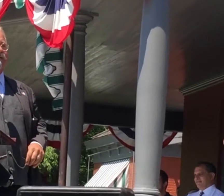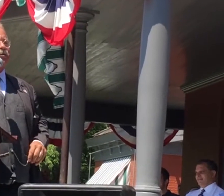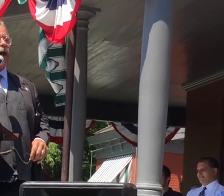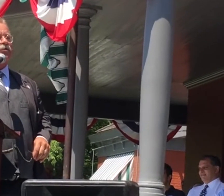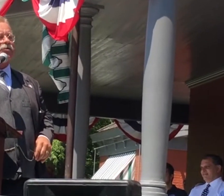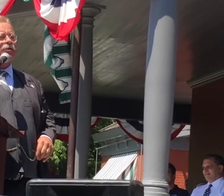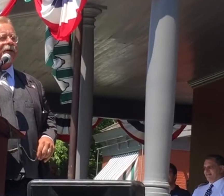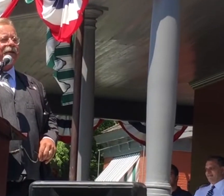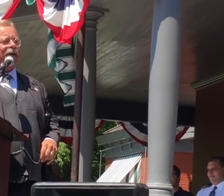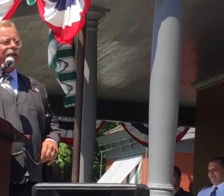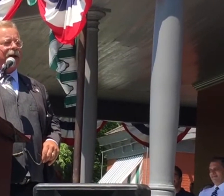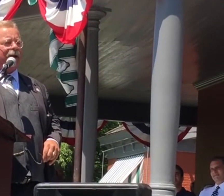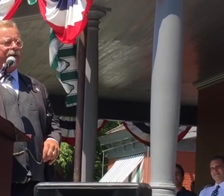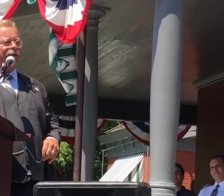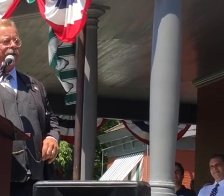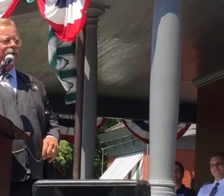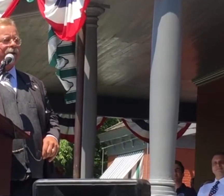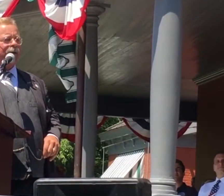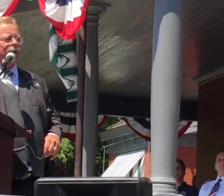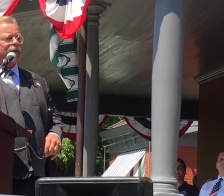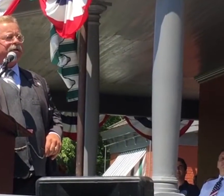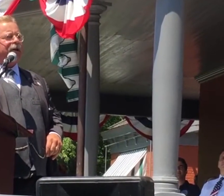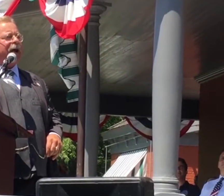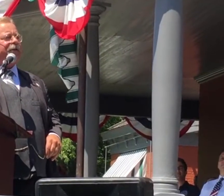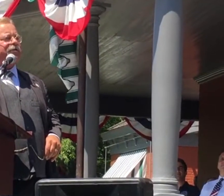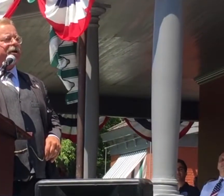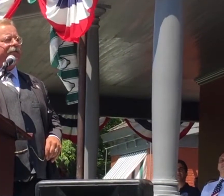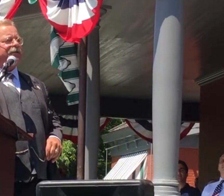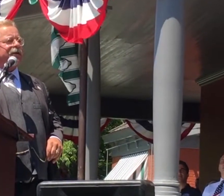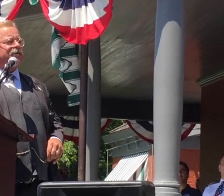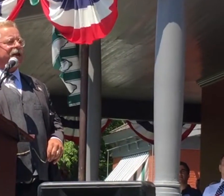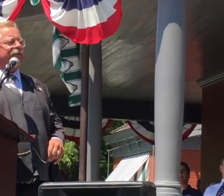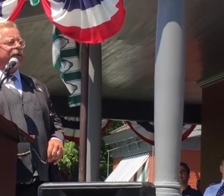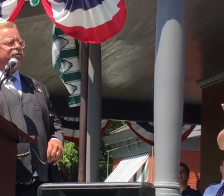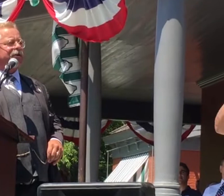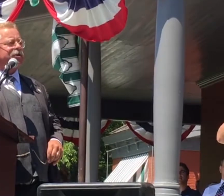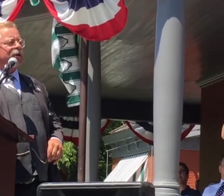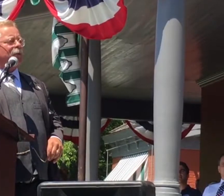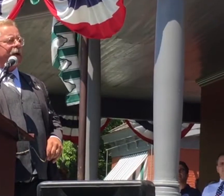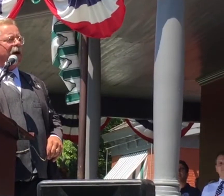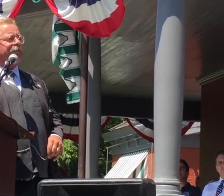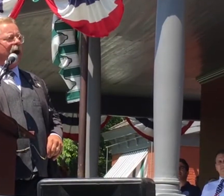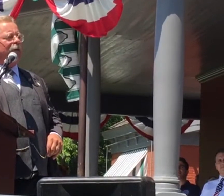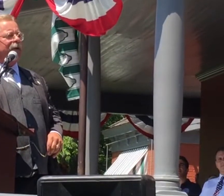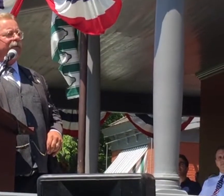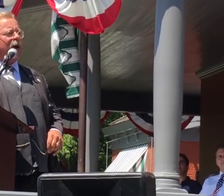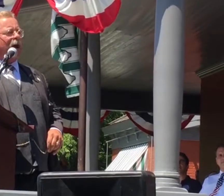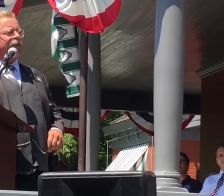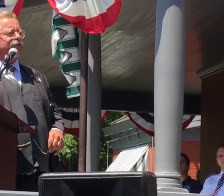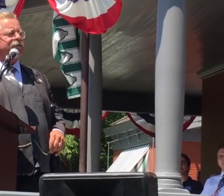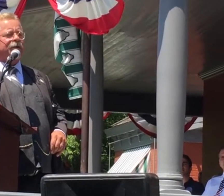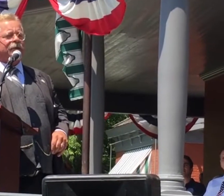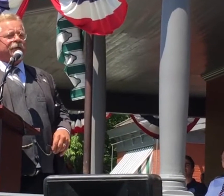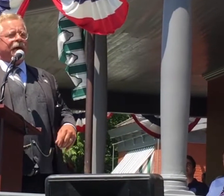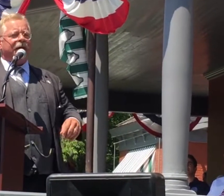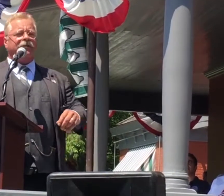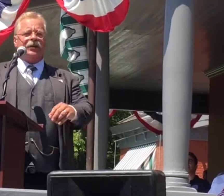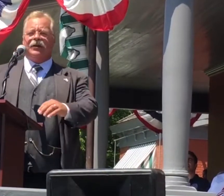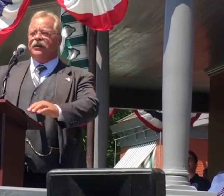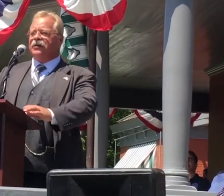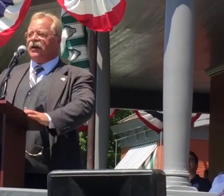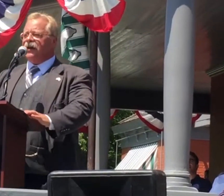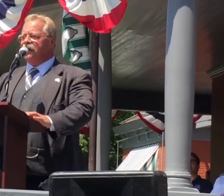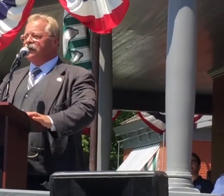July 4th. It's not just a date on the calendar. It's a date in 1776 when our founding fathers,